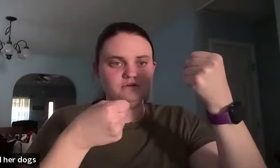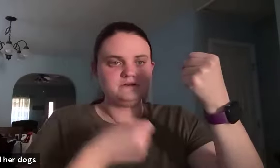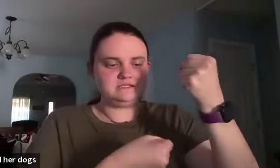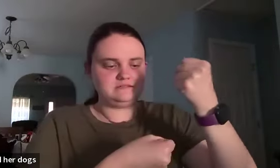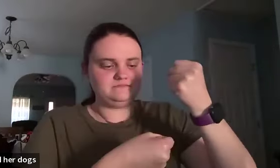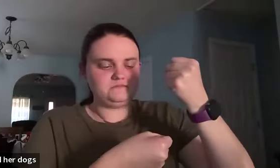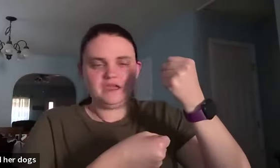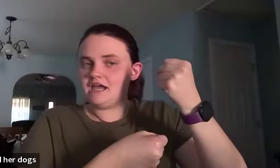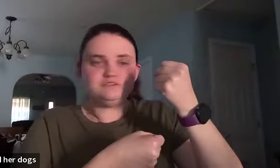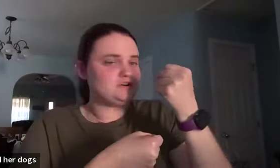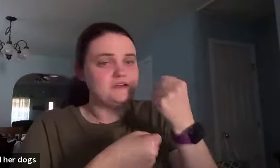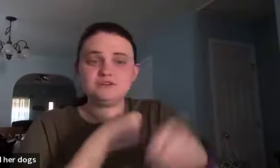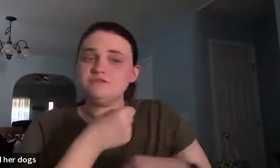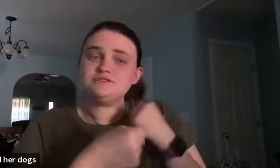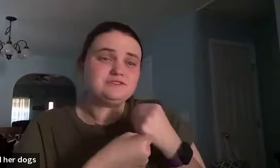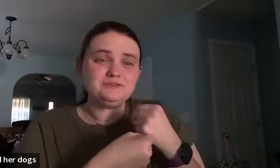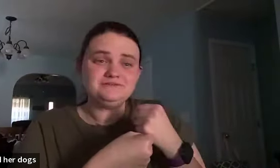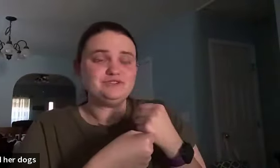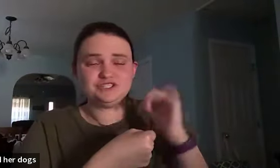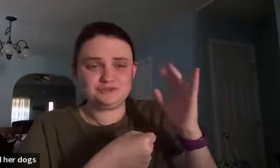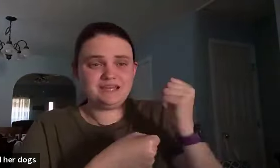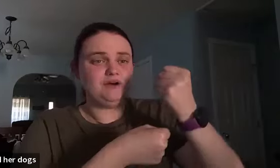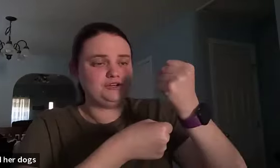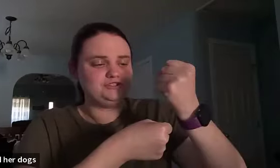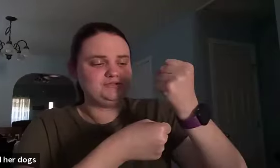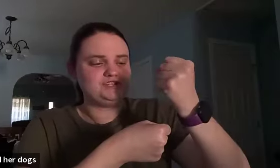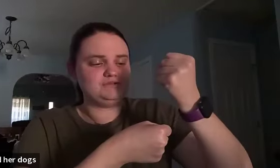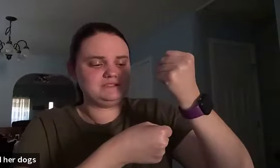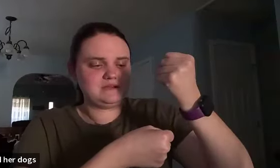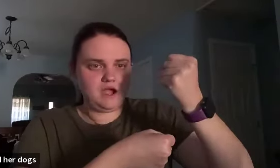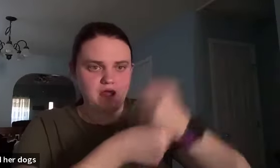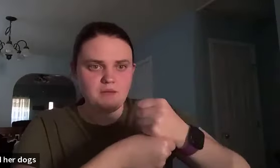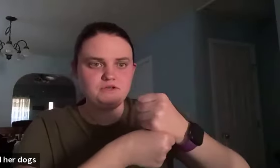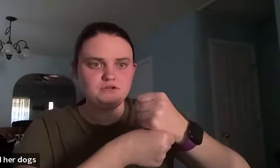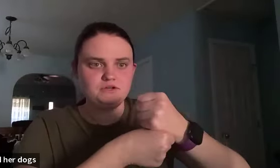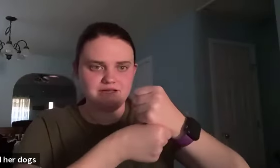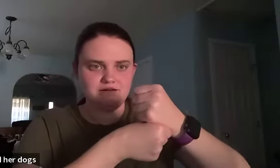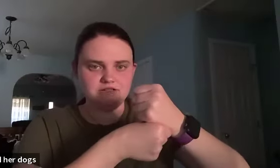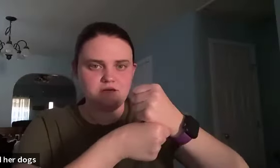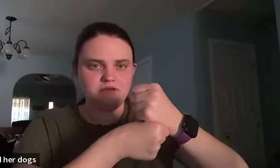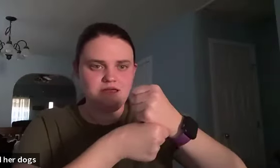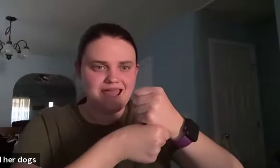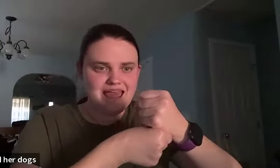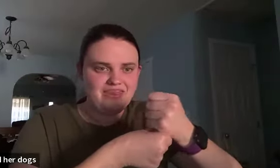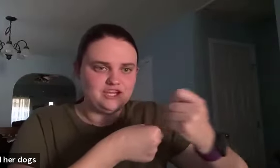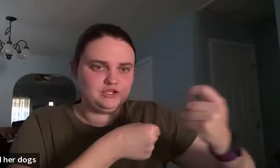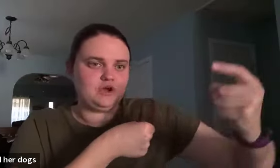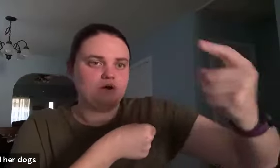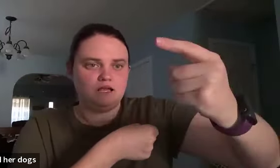with your fists and you don't have to go full circle, which is great. All you do is you tap your dominant on top and then you go